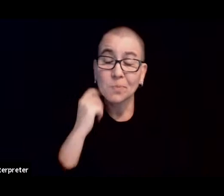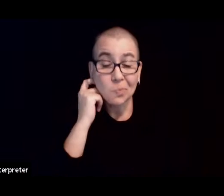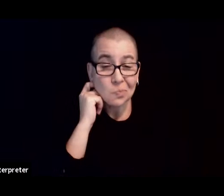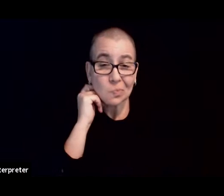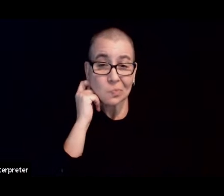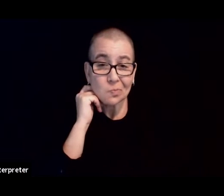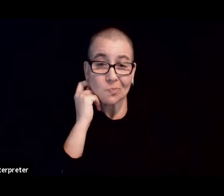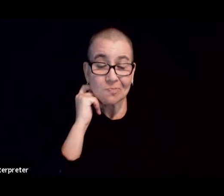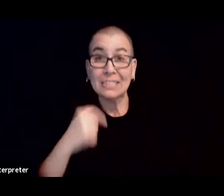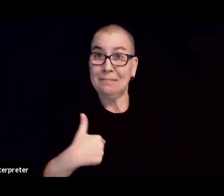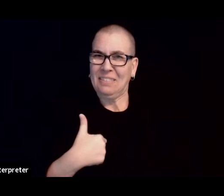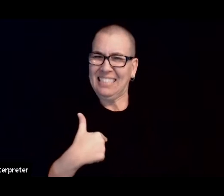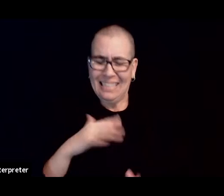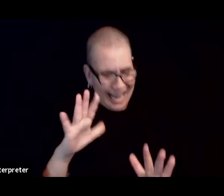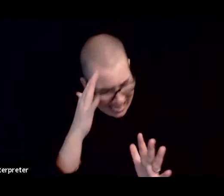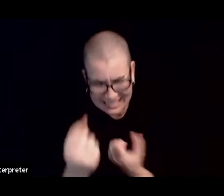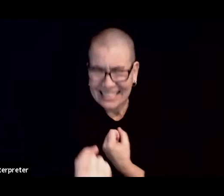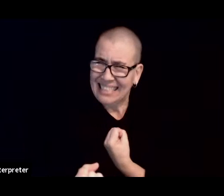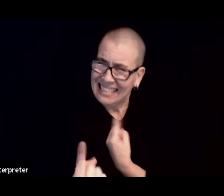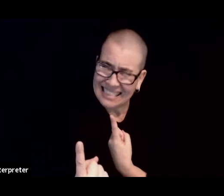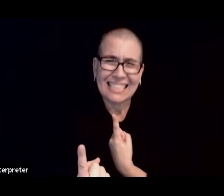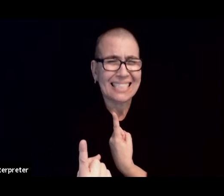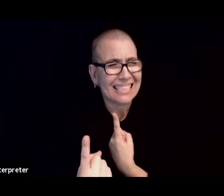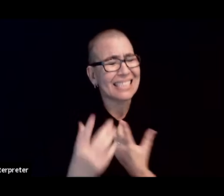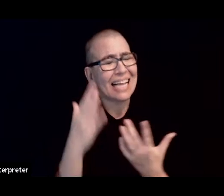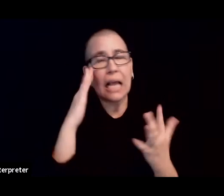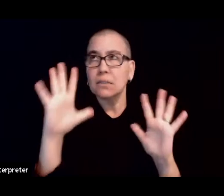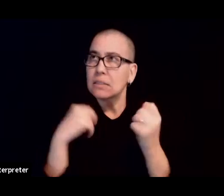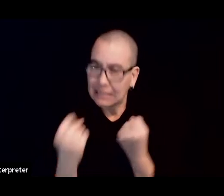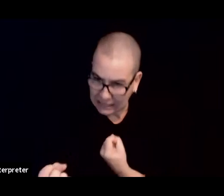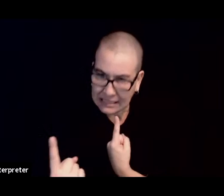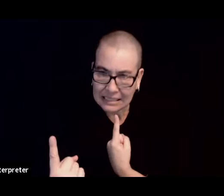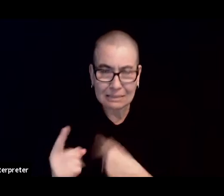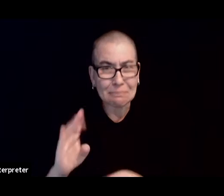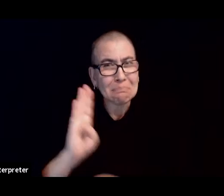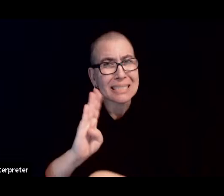that the businesses have. And again,